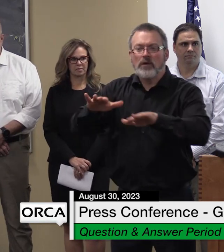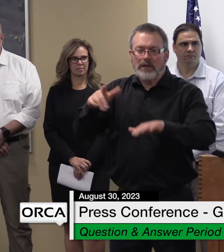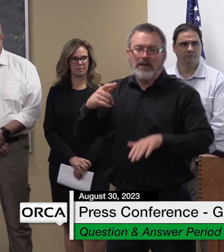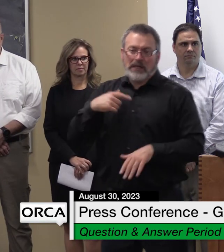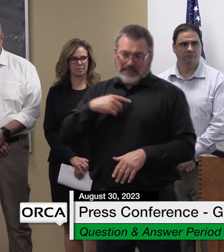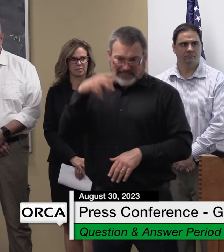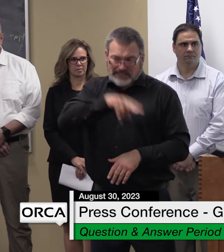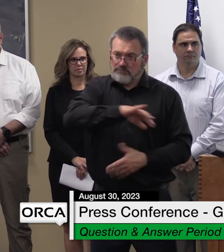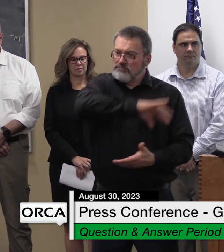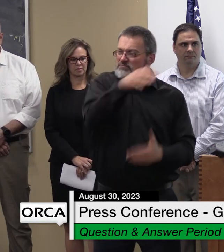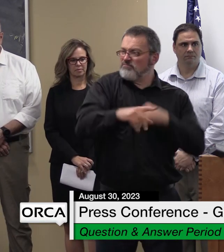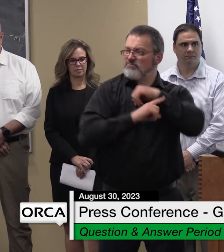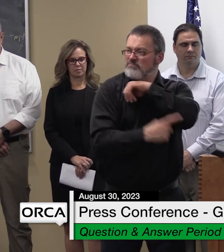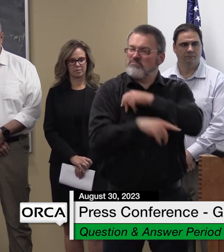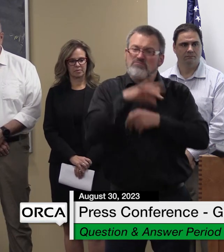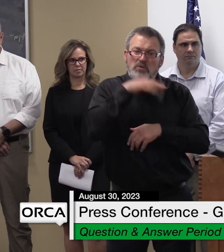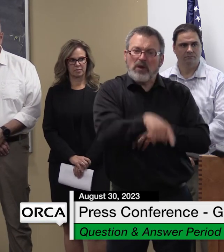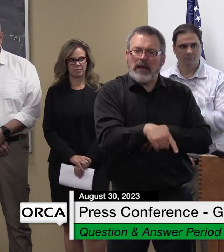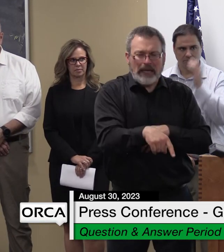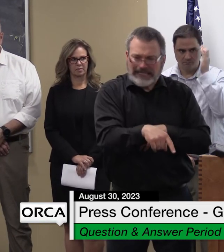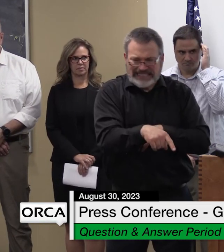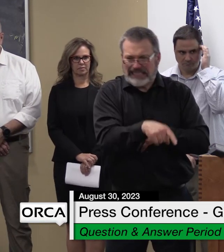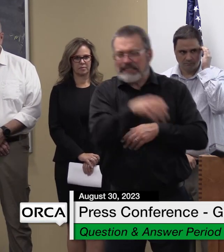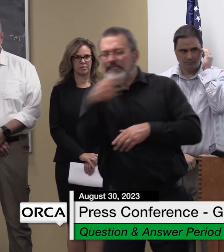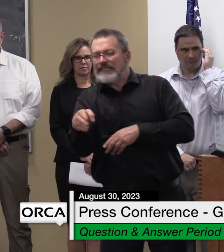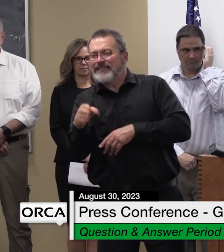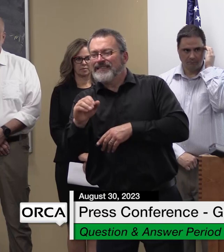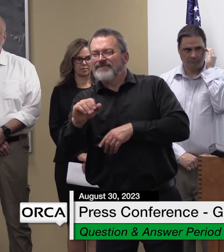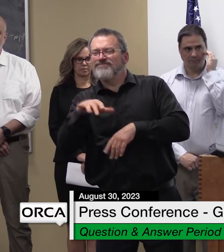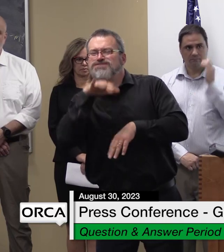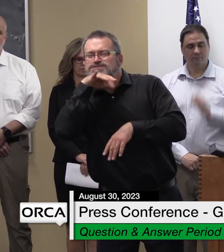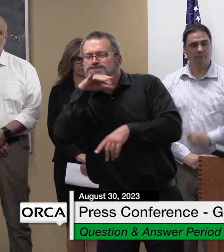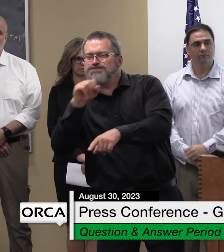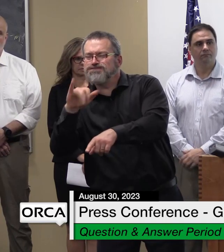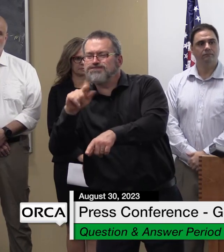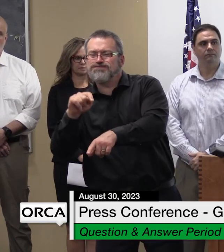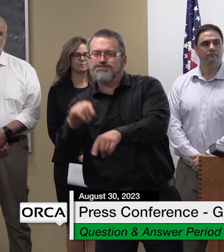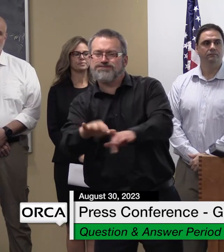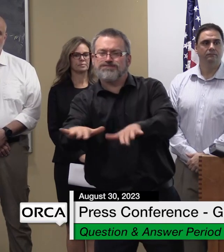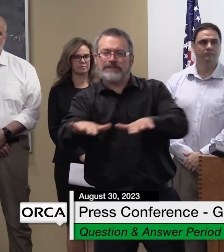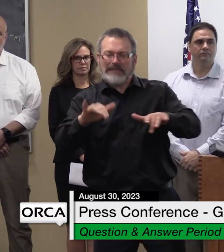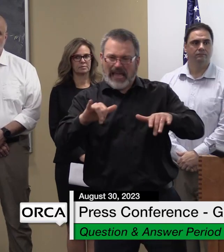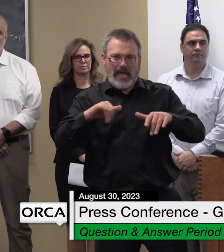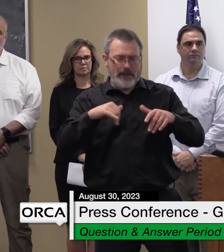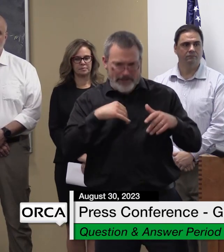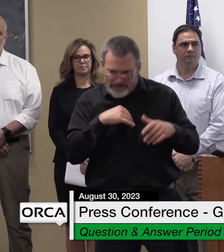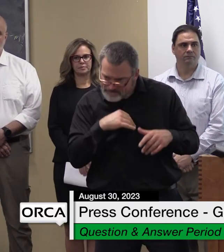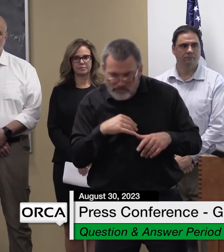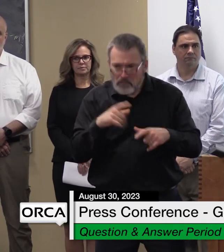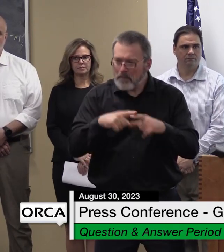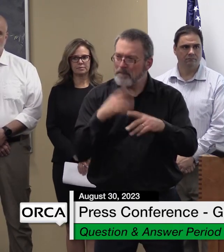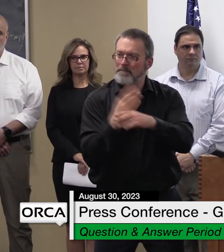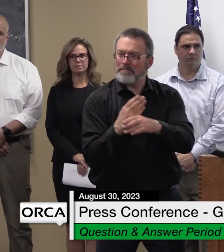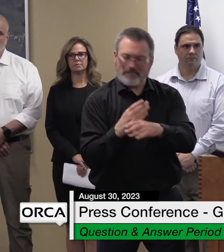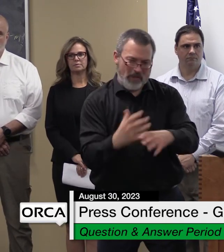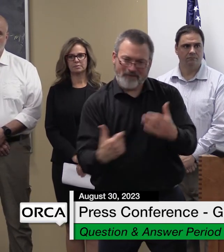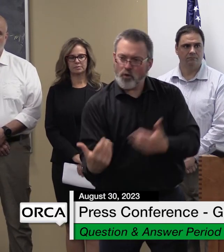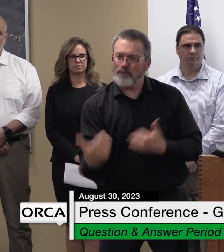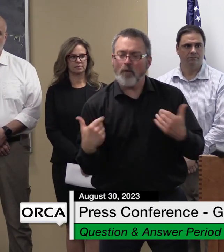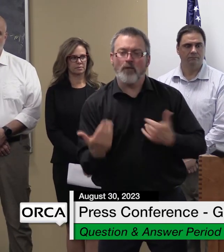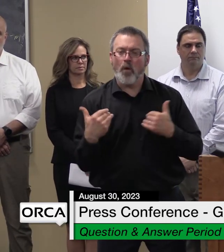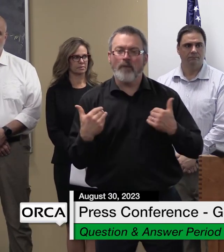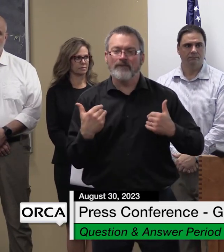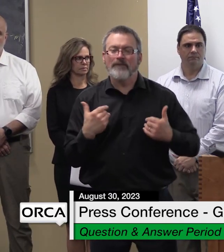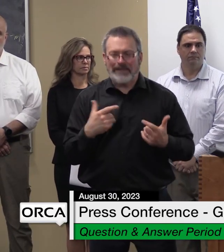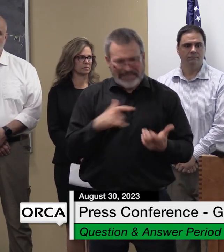in the river corridor, but trying to get to the culverts first, making sure that we're getting those cleaned out and debris